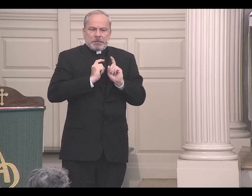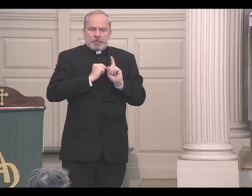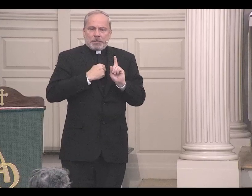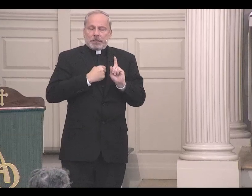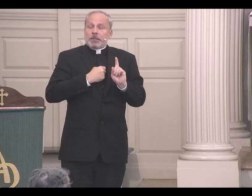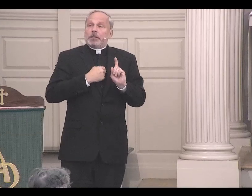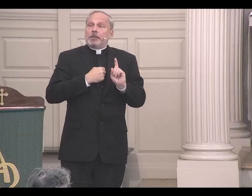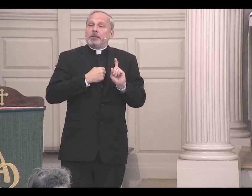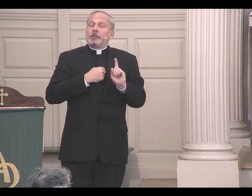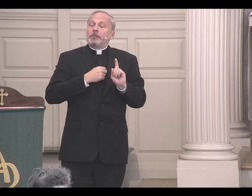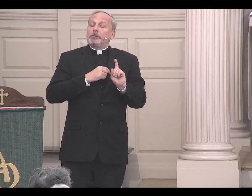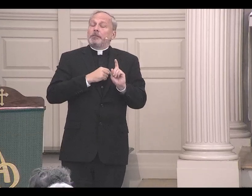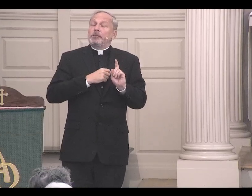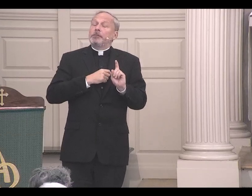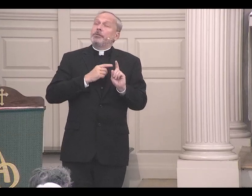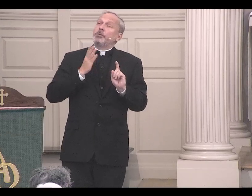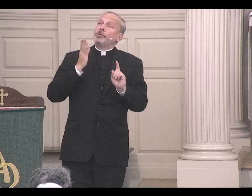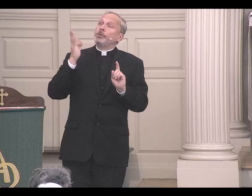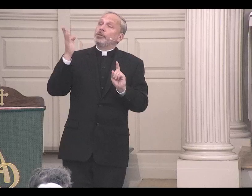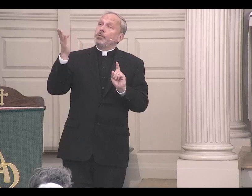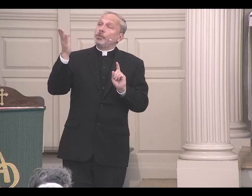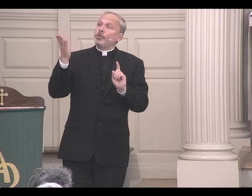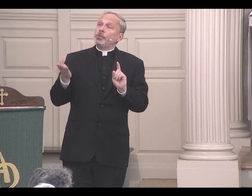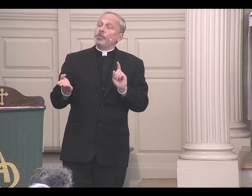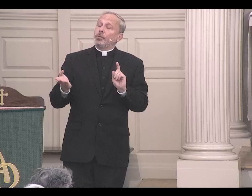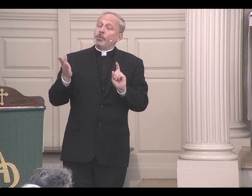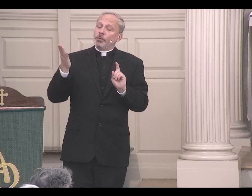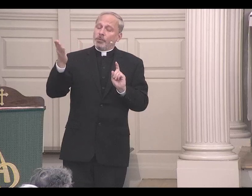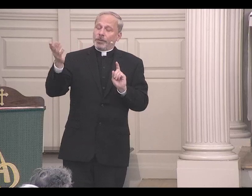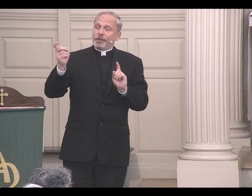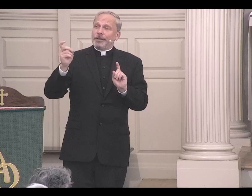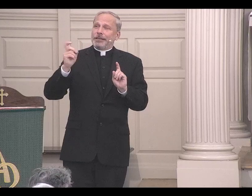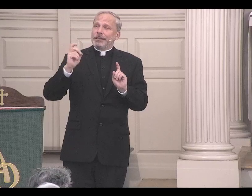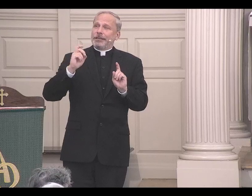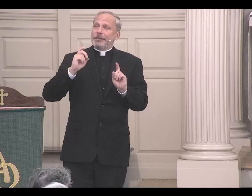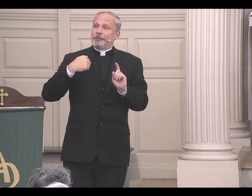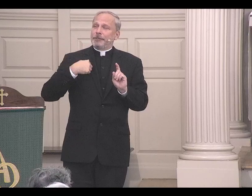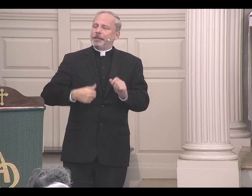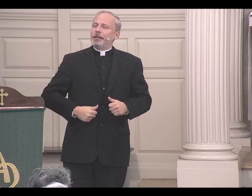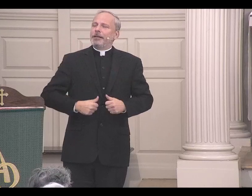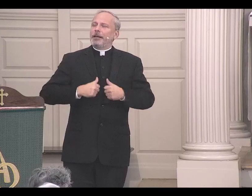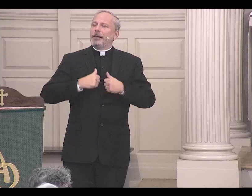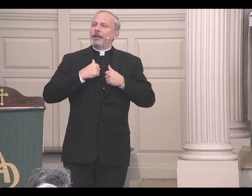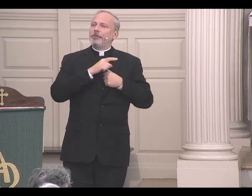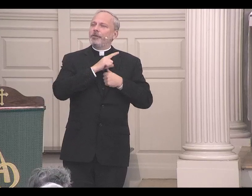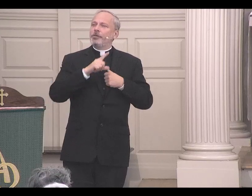affliction, you will give me life, O